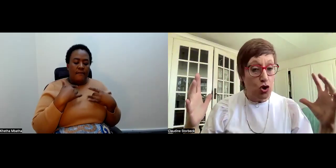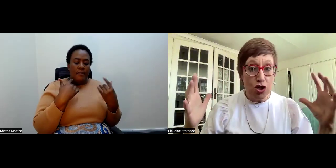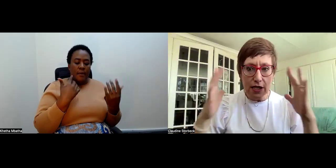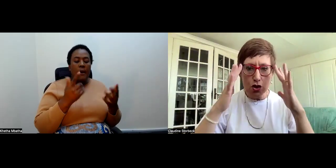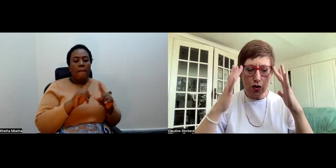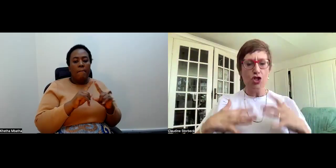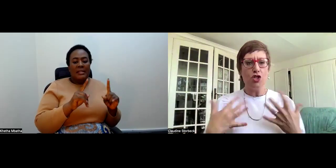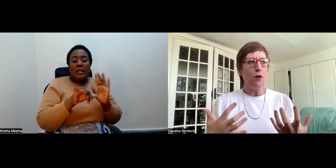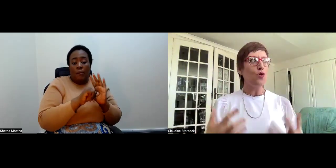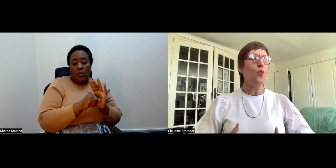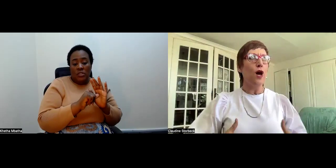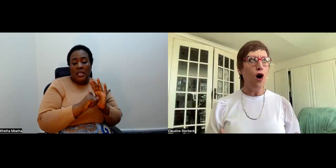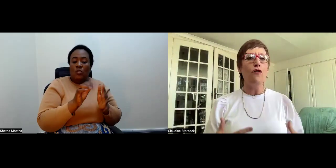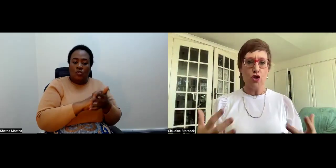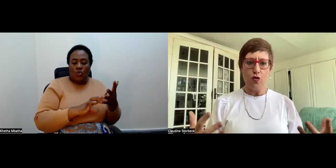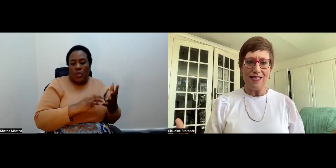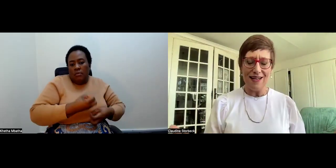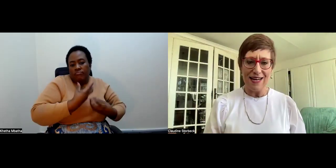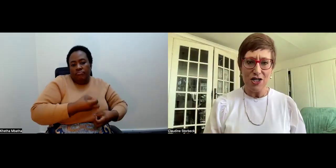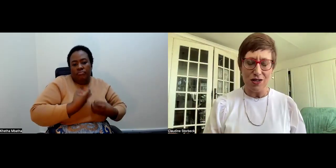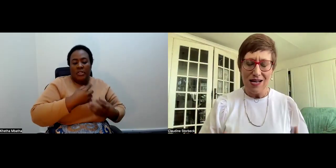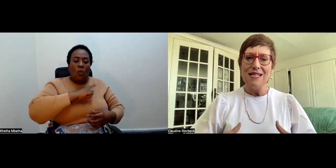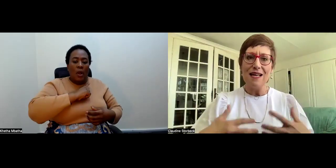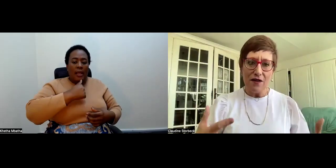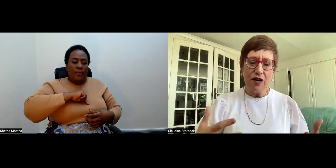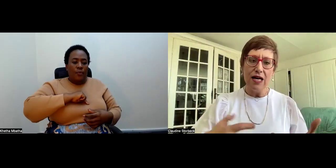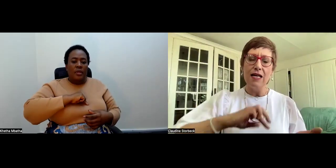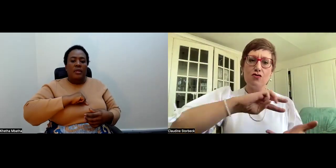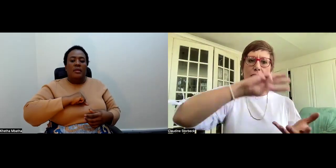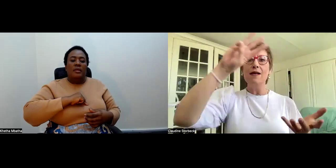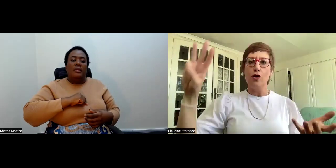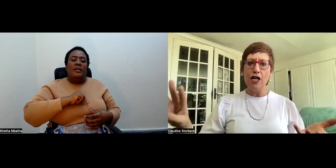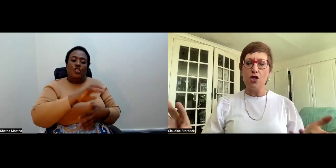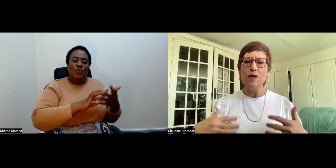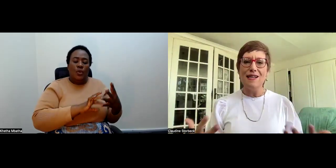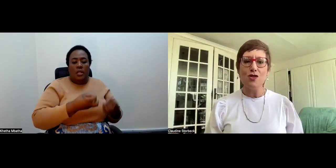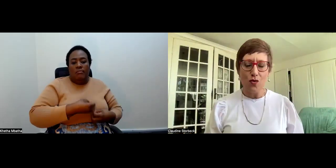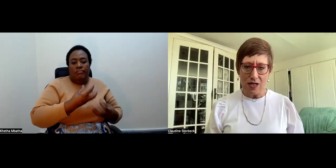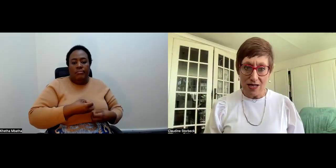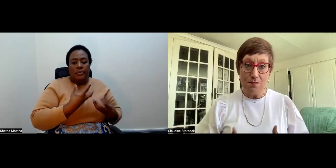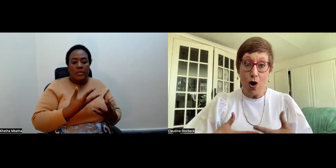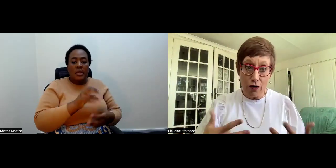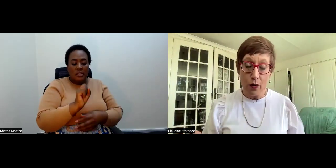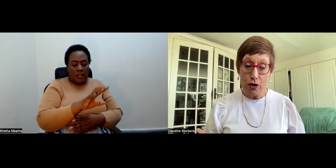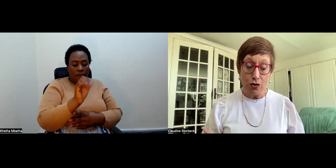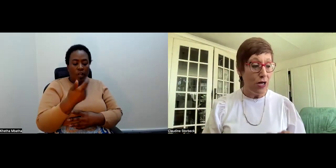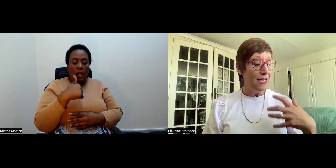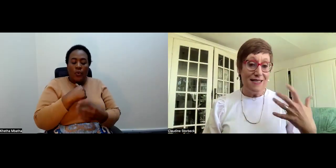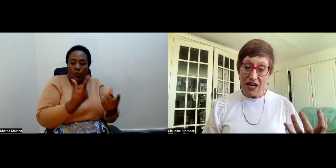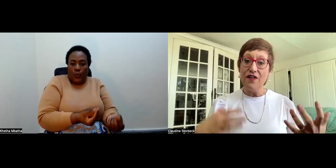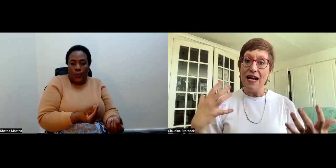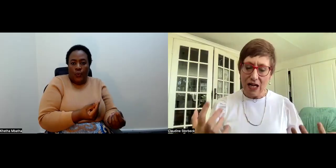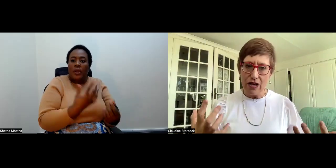really important to tell stories just because we are a storytelling nation. South Africa, in its rainbow nation, we tell stories. It is part of what we